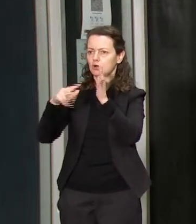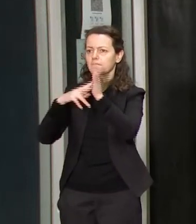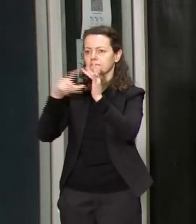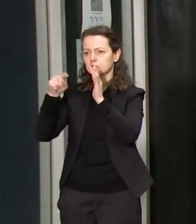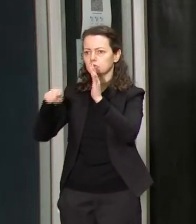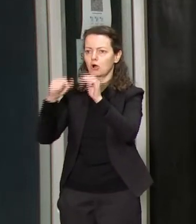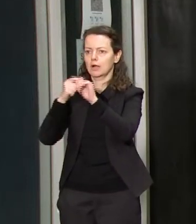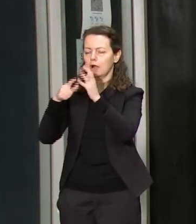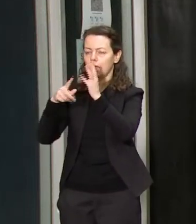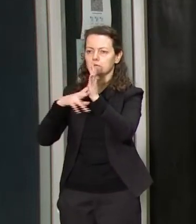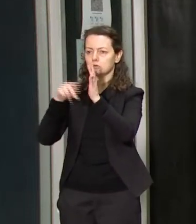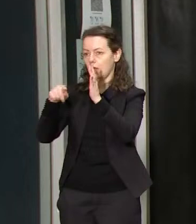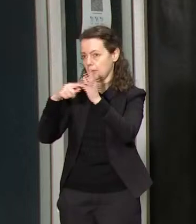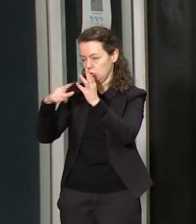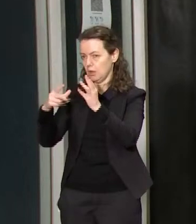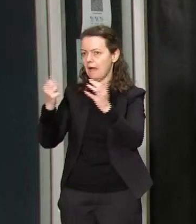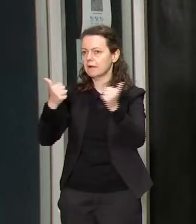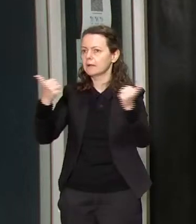traffic.vicroads.vic.gov.au.